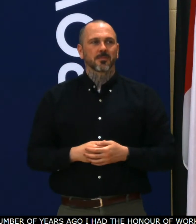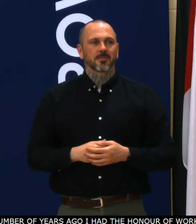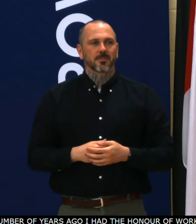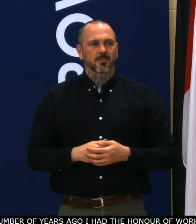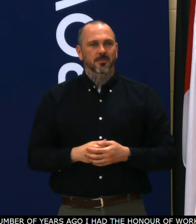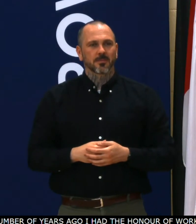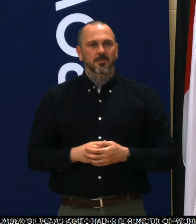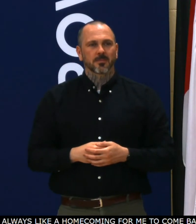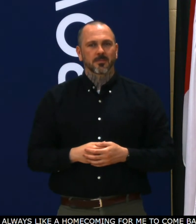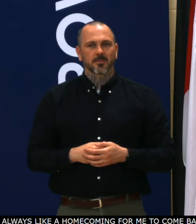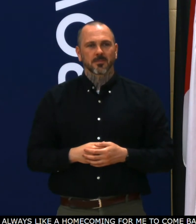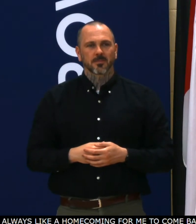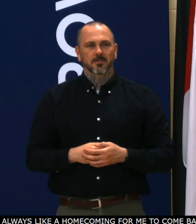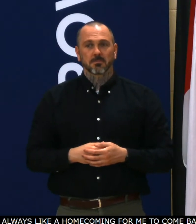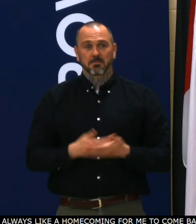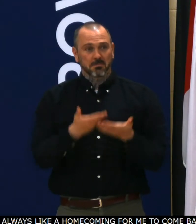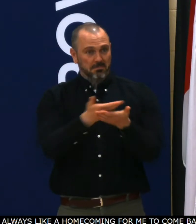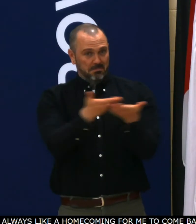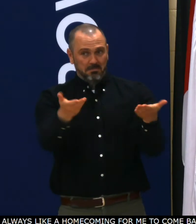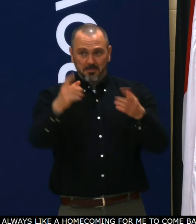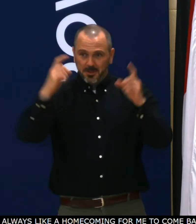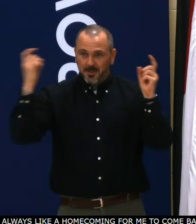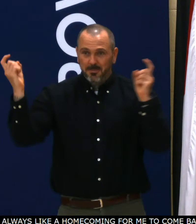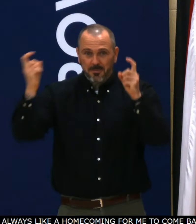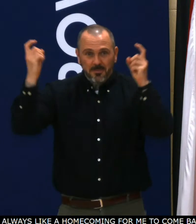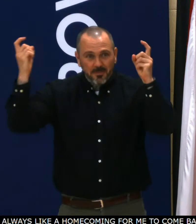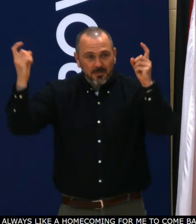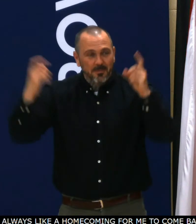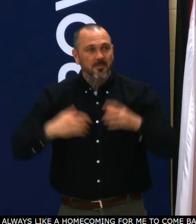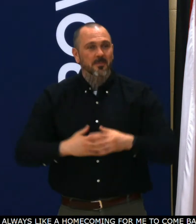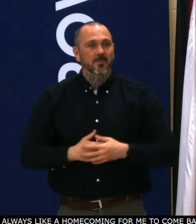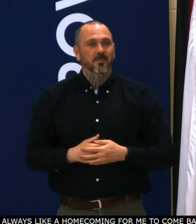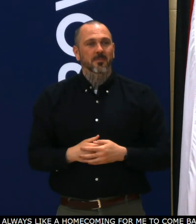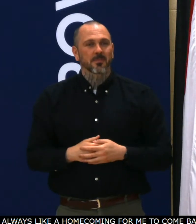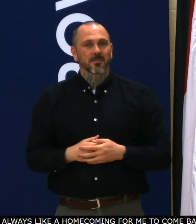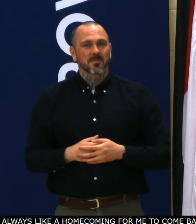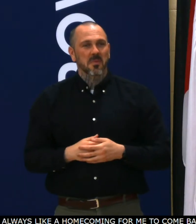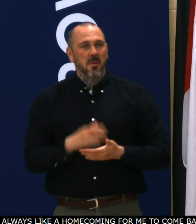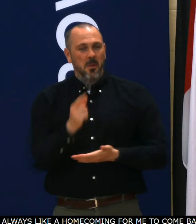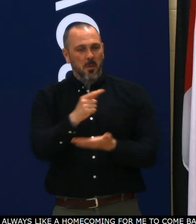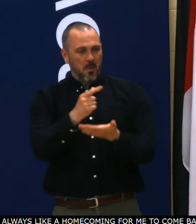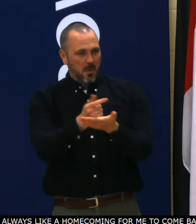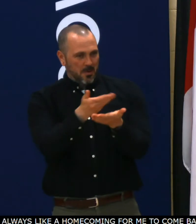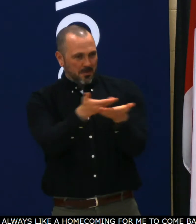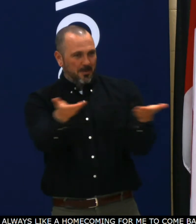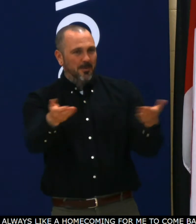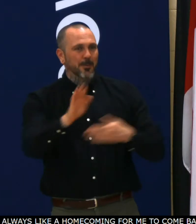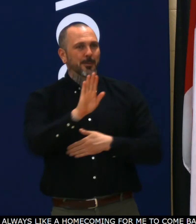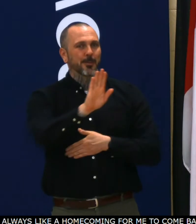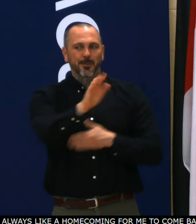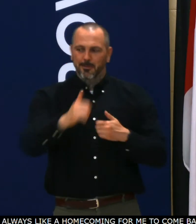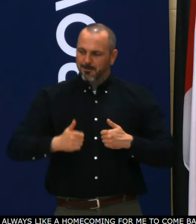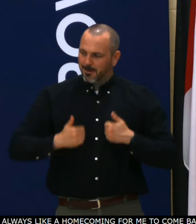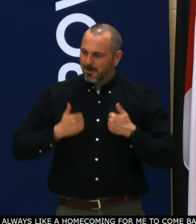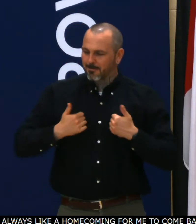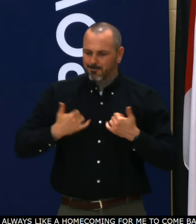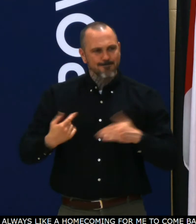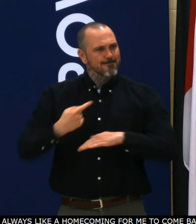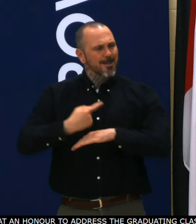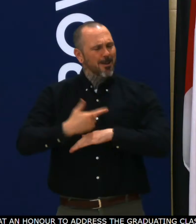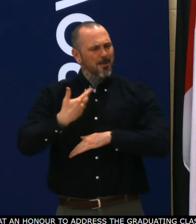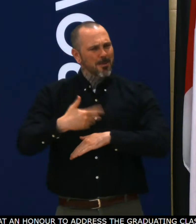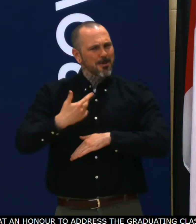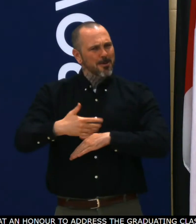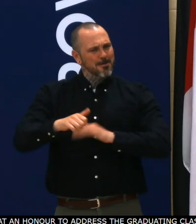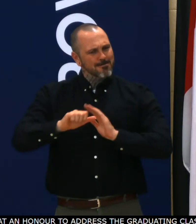as we celebrate the class of 2025. And graduates, this is such an important milestone in your lives, and we are here this afternoon